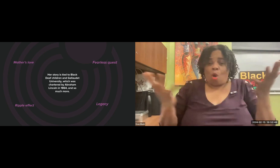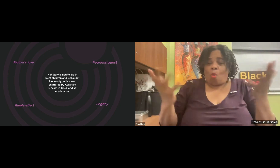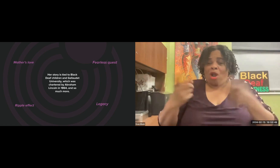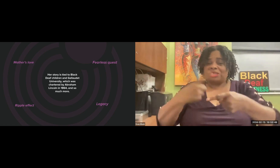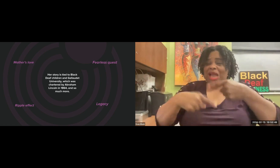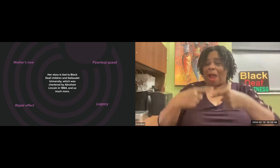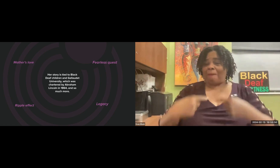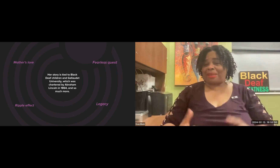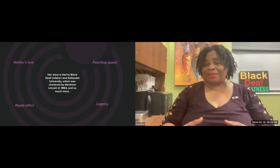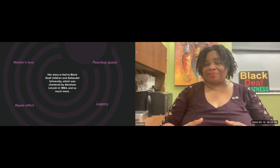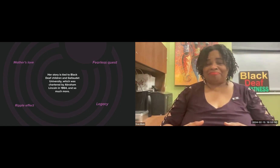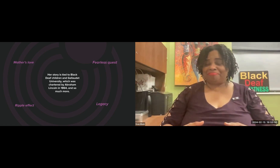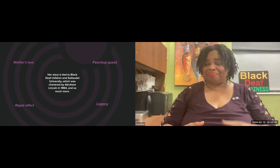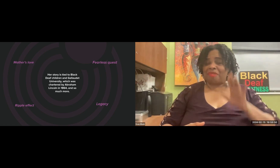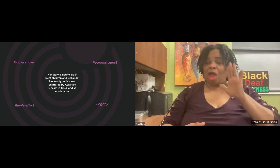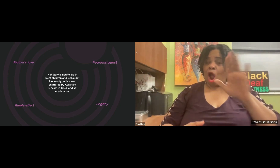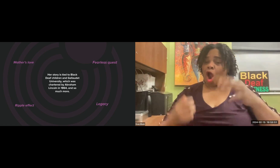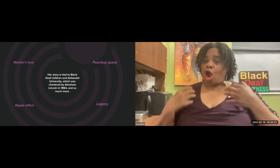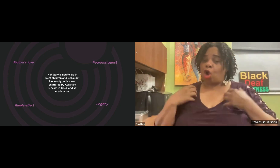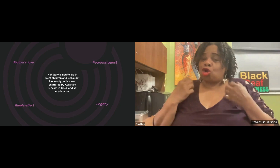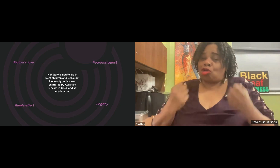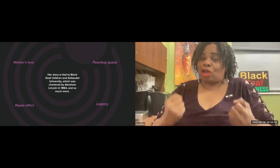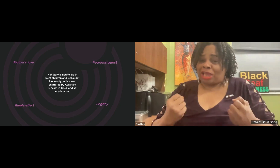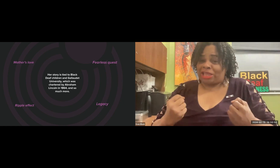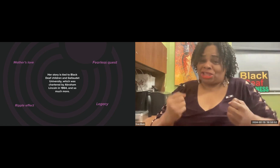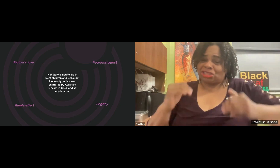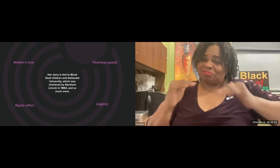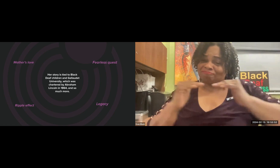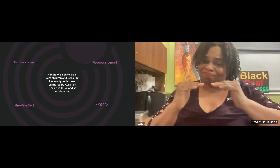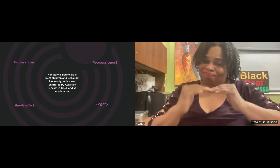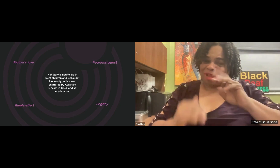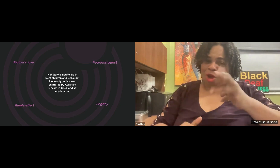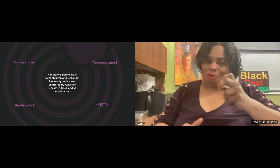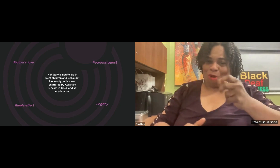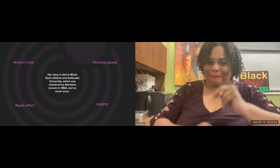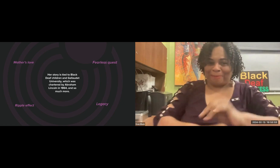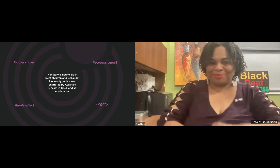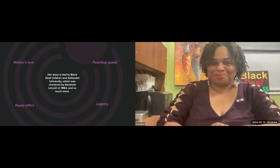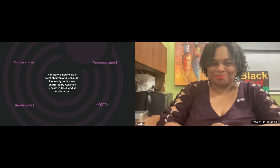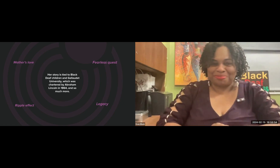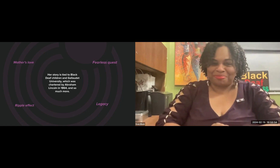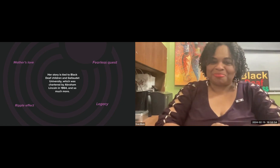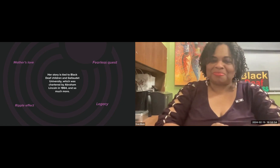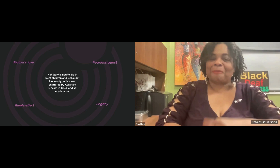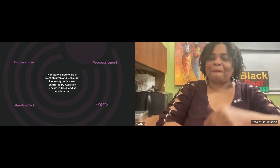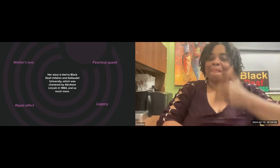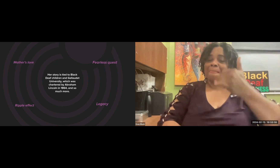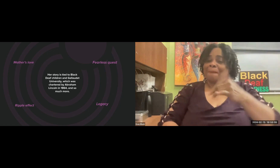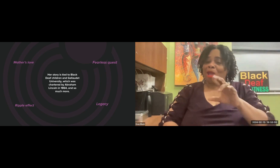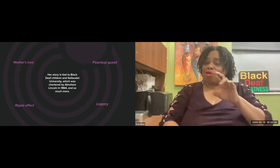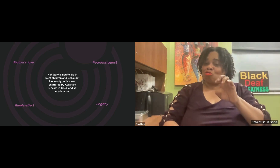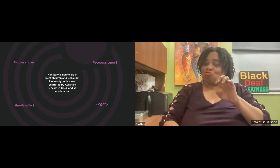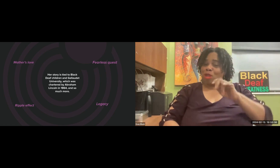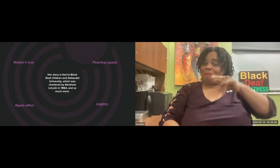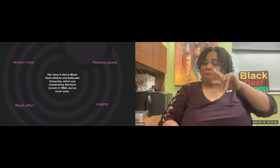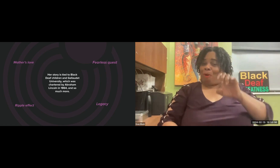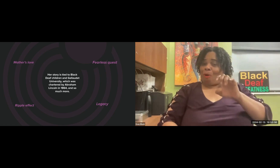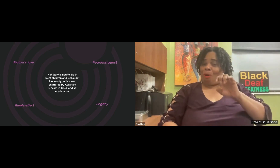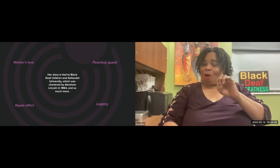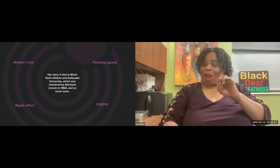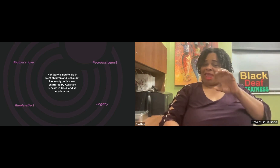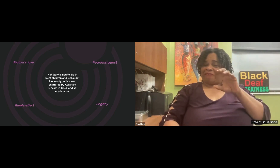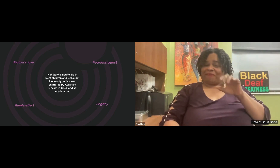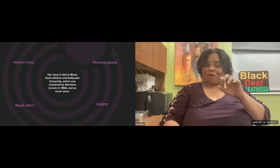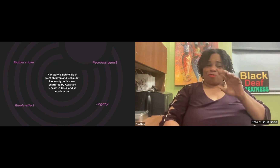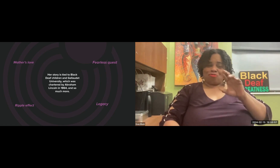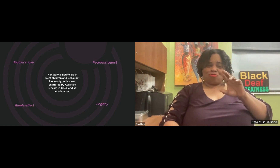bravery. She was really a fearless activist. No matter what might come her way, she knew that no weapon formed